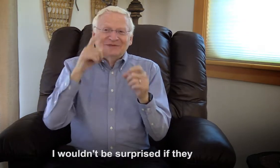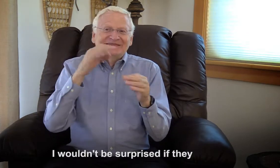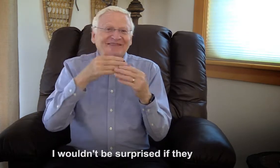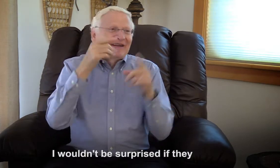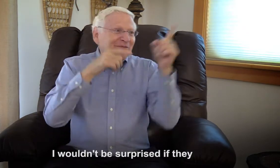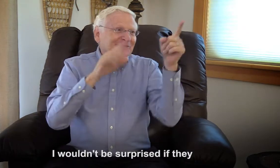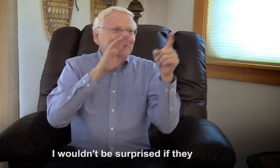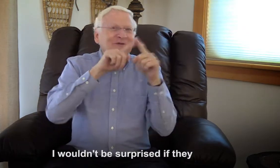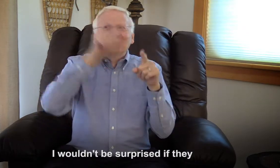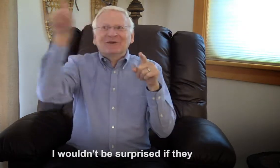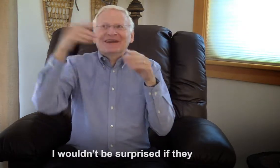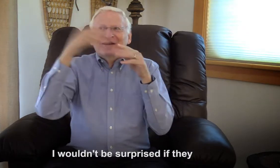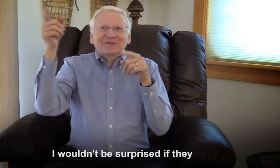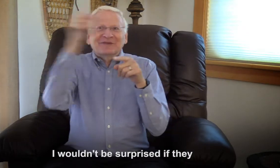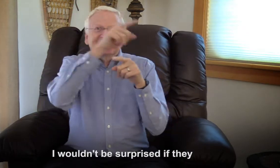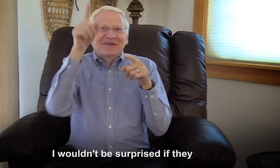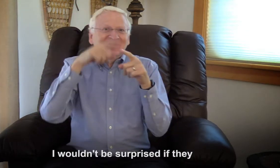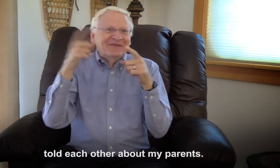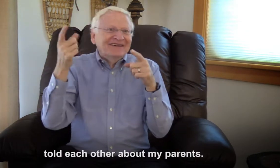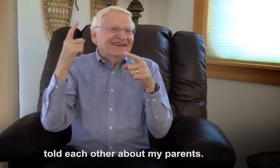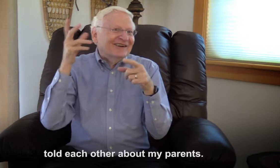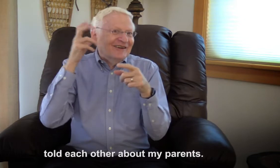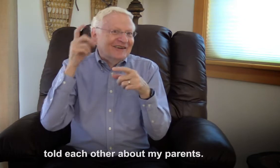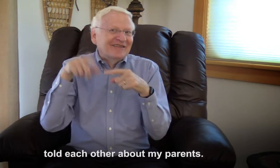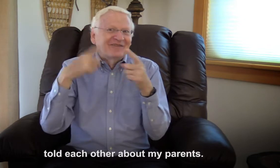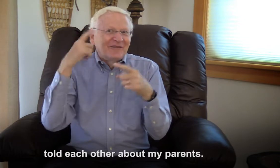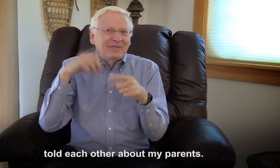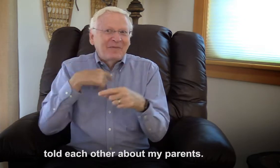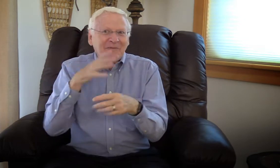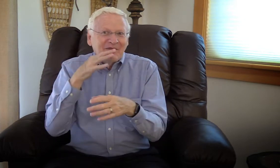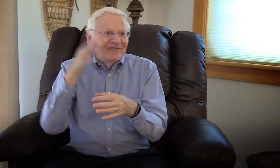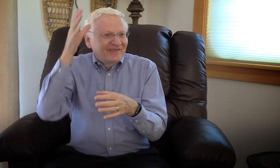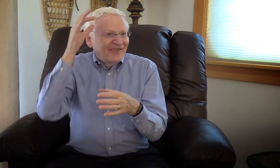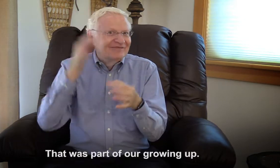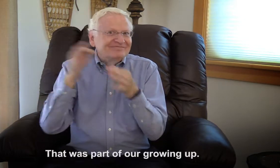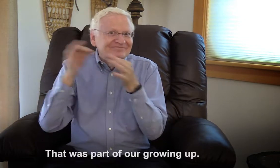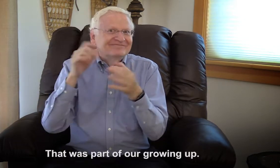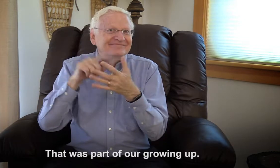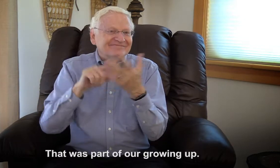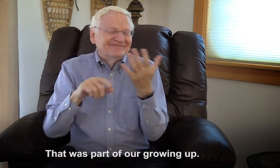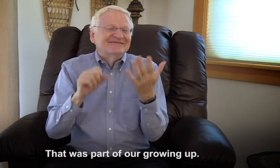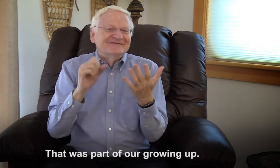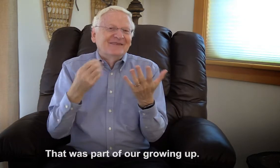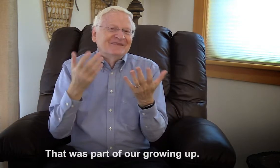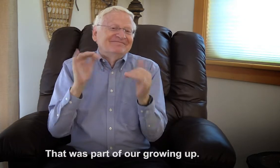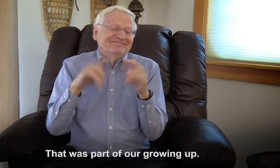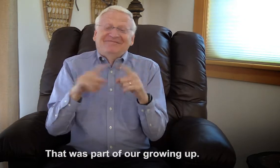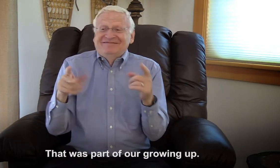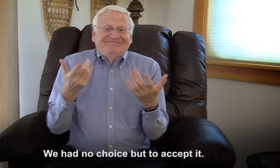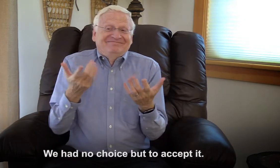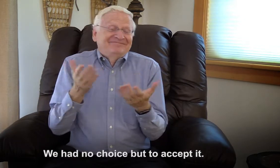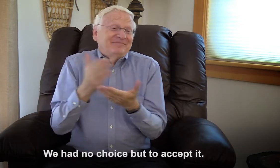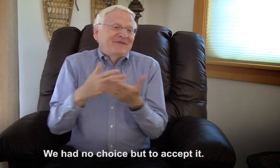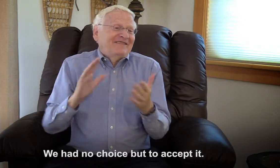I wouldn't be surprised if they told each other about my parents. That was part of our growing up. We had no choice but to accept it.